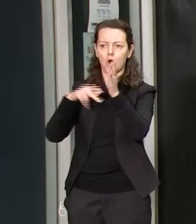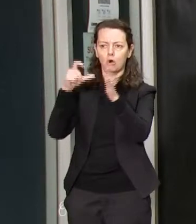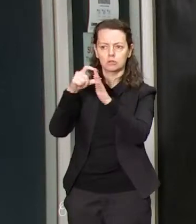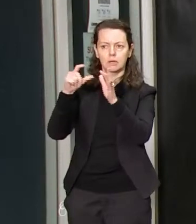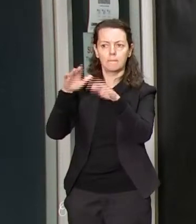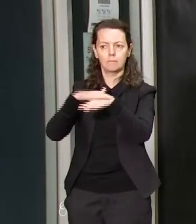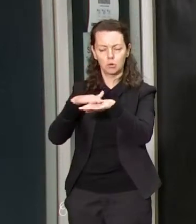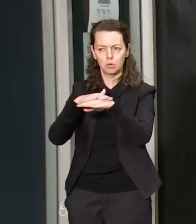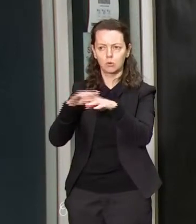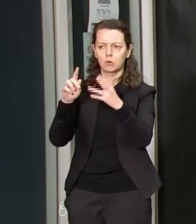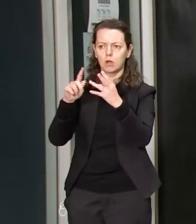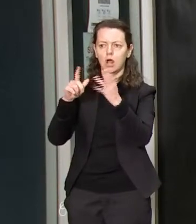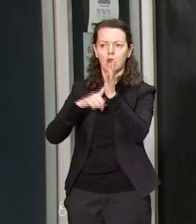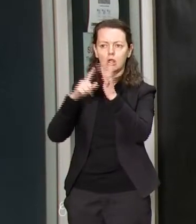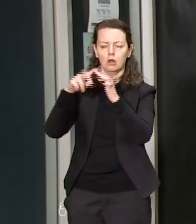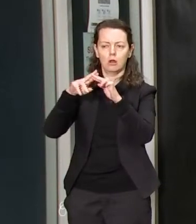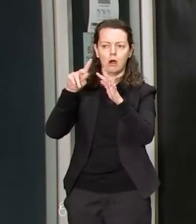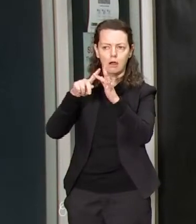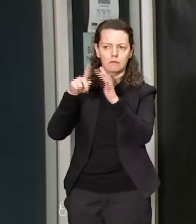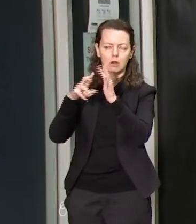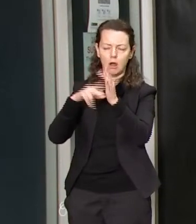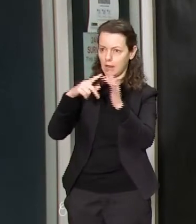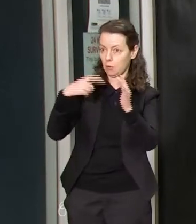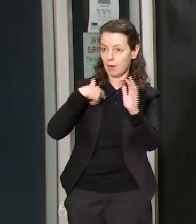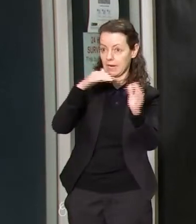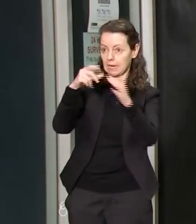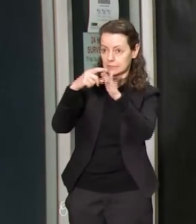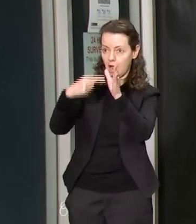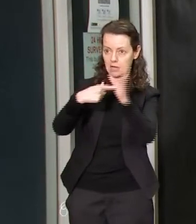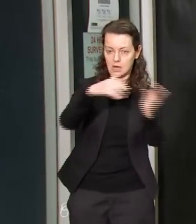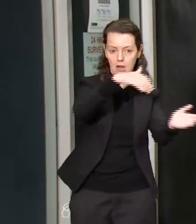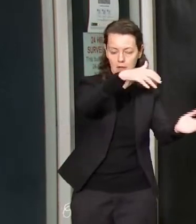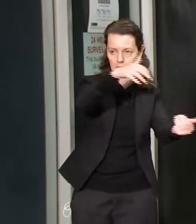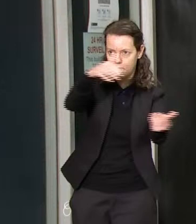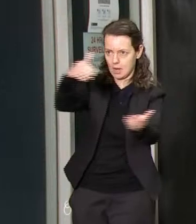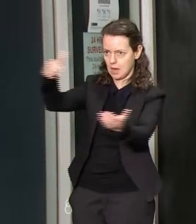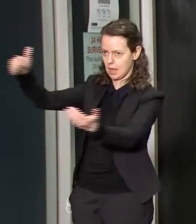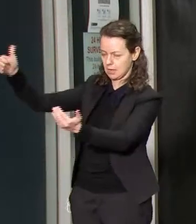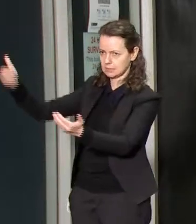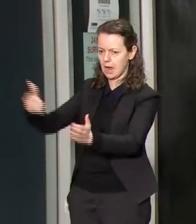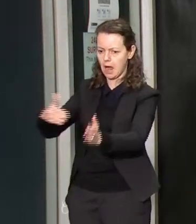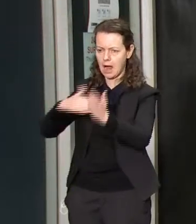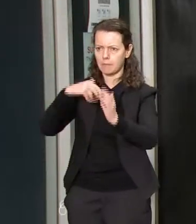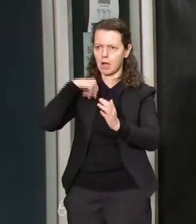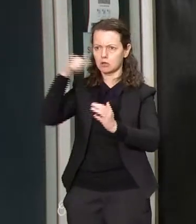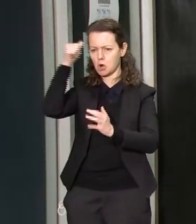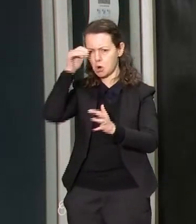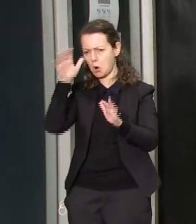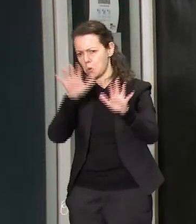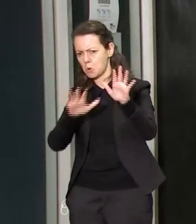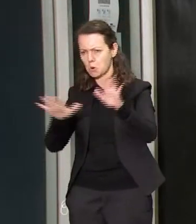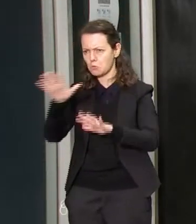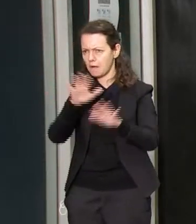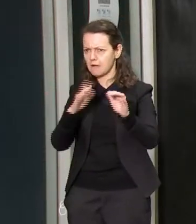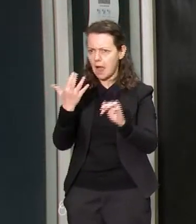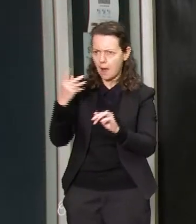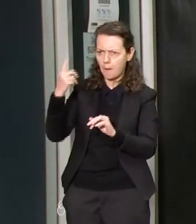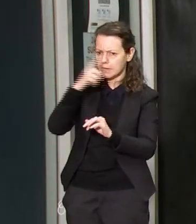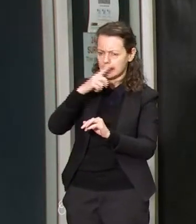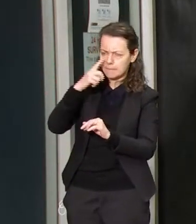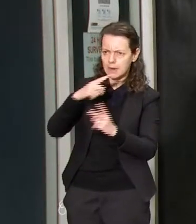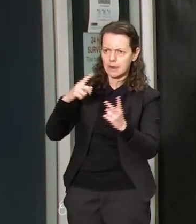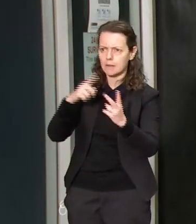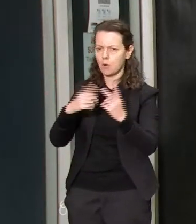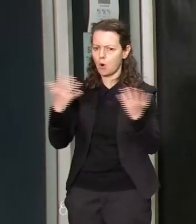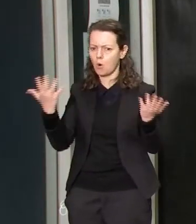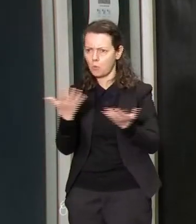There's a whole range of data sets that we look at to work out where we need to provide additional